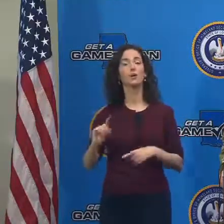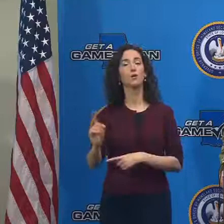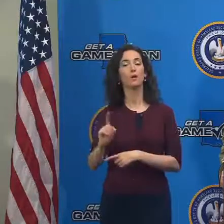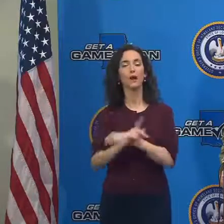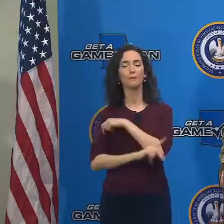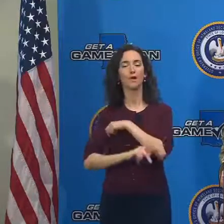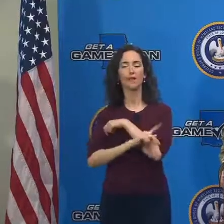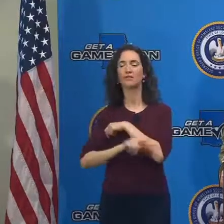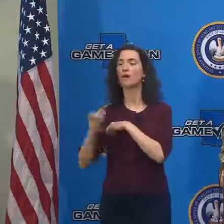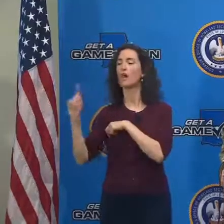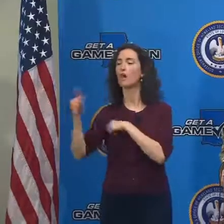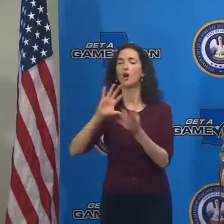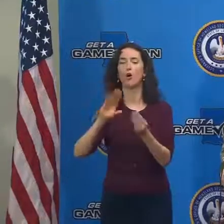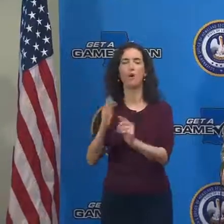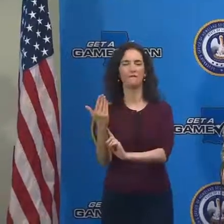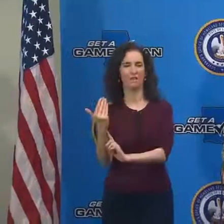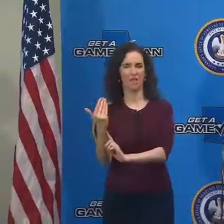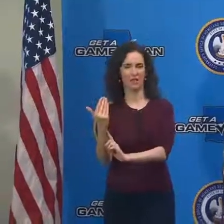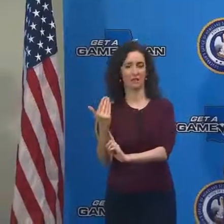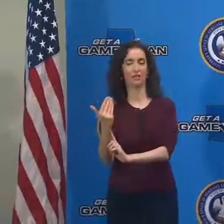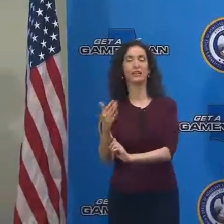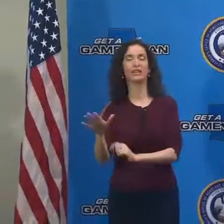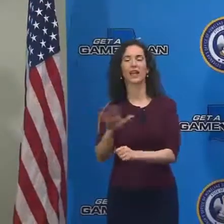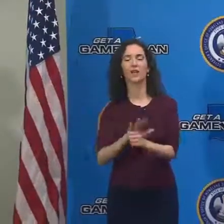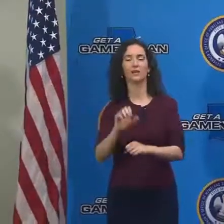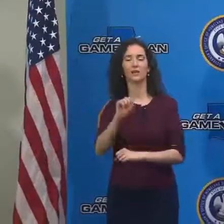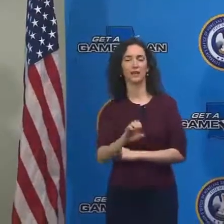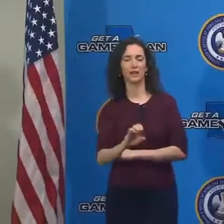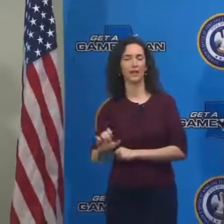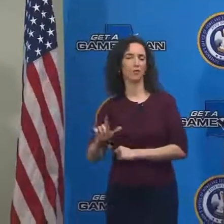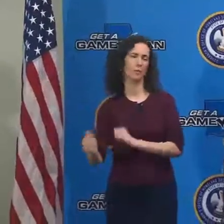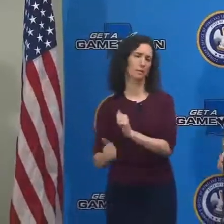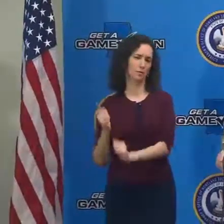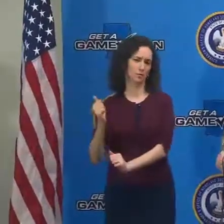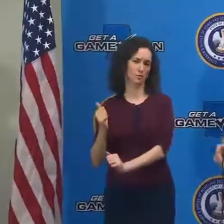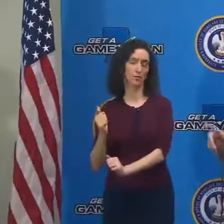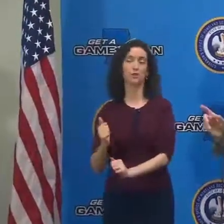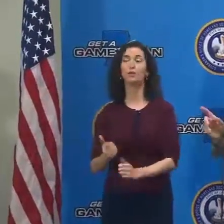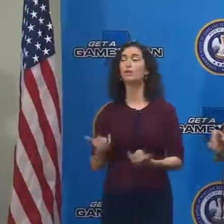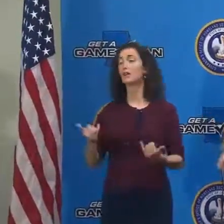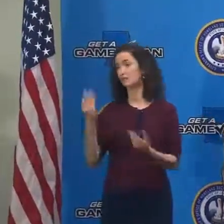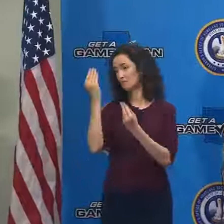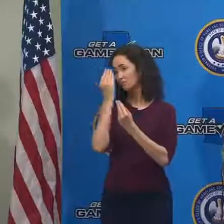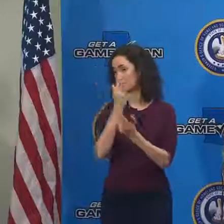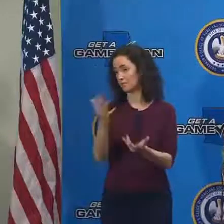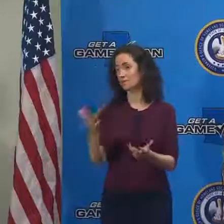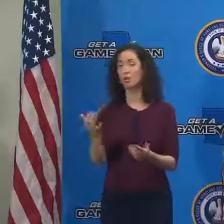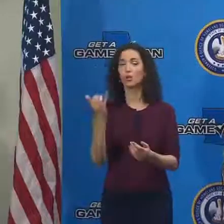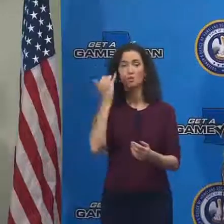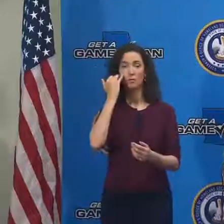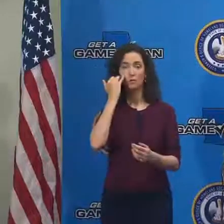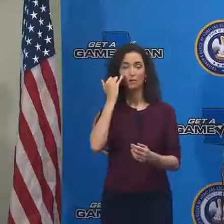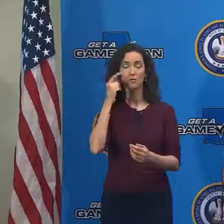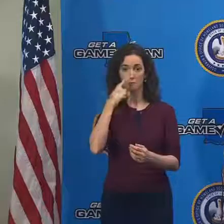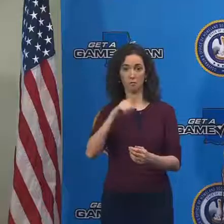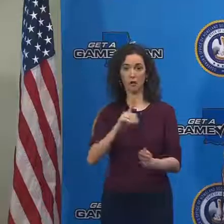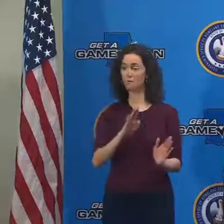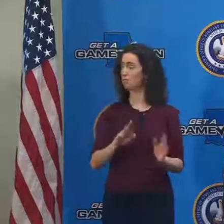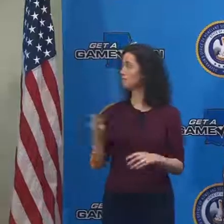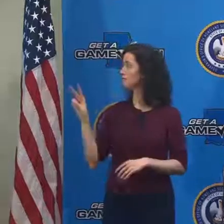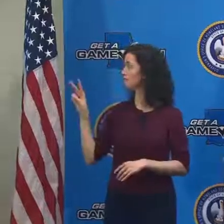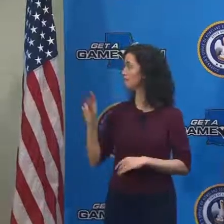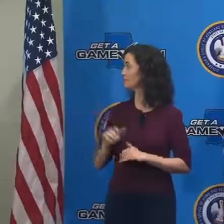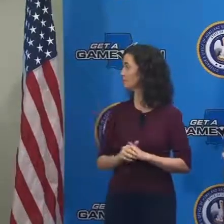different parishes, namely in southeast Louisiana. So I would like to share with you, if I could draw your attention to the board,